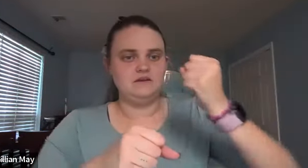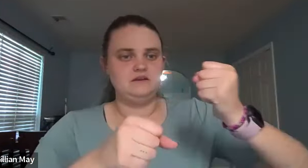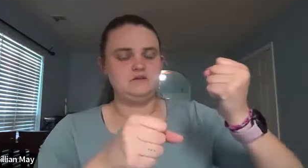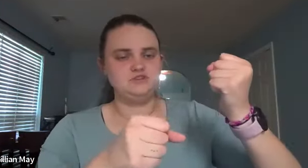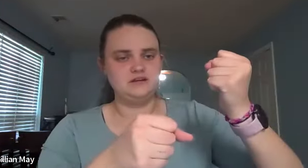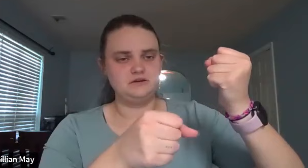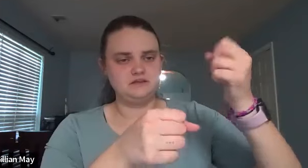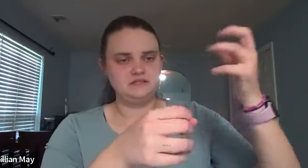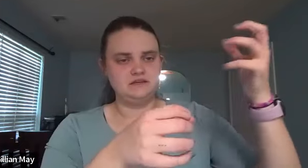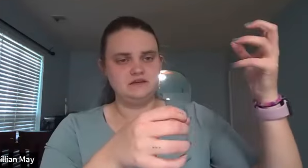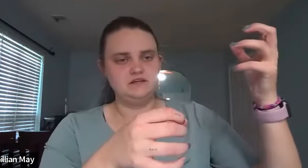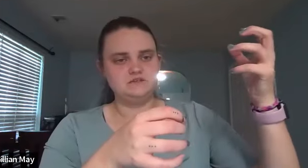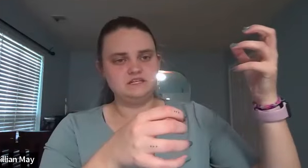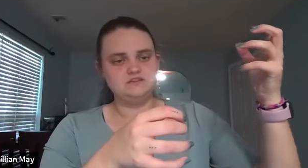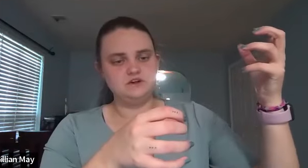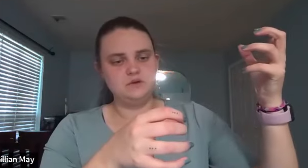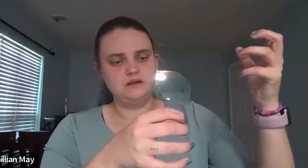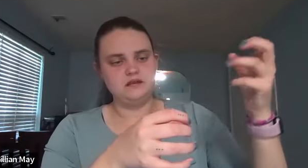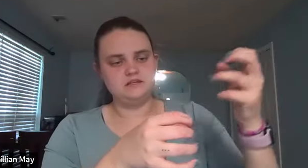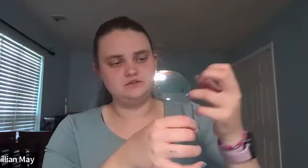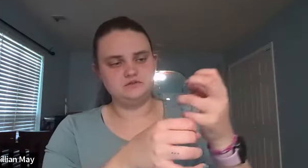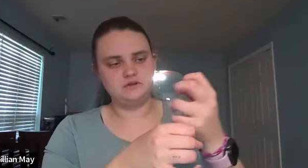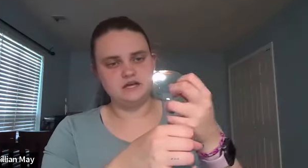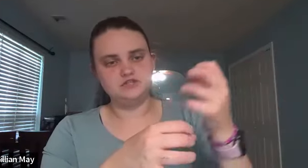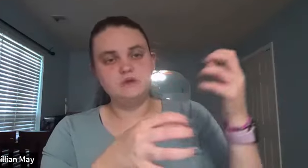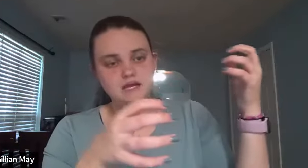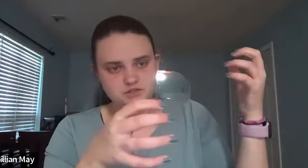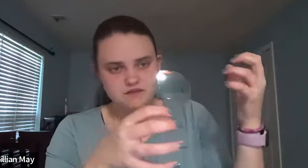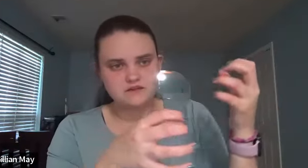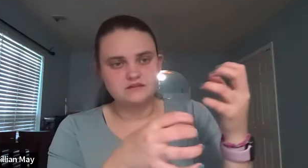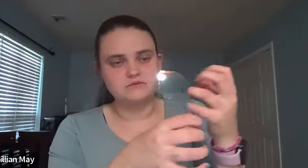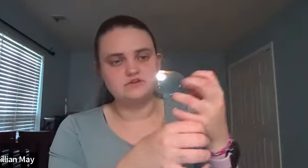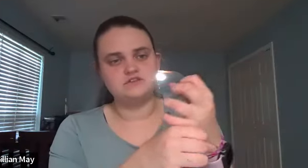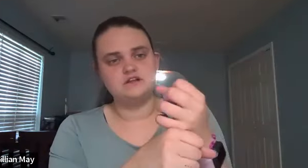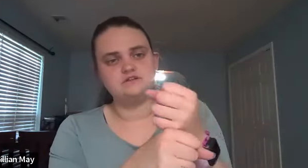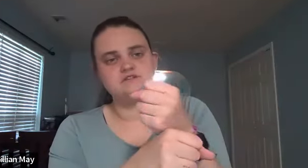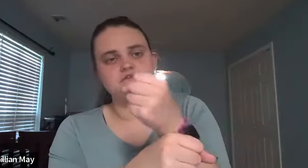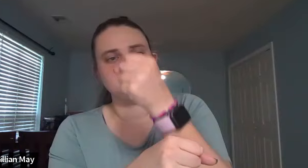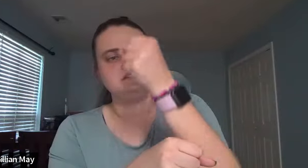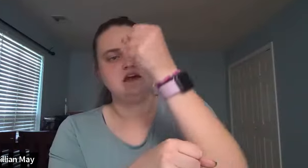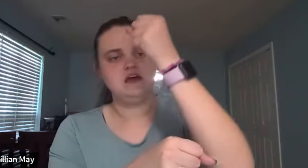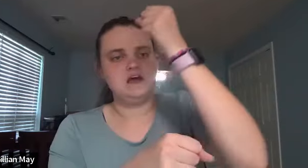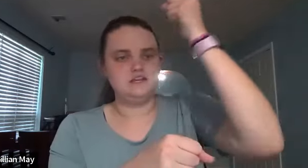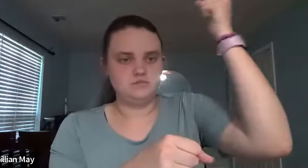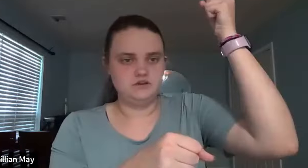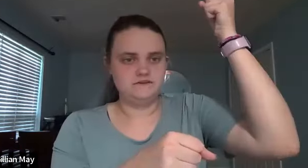Here, I'm trying to go, let's see. So it's like you start open hands, as you make the gun closer, they close into a fist, and then you bring your fist